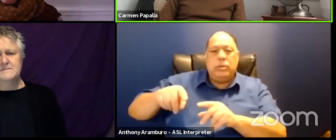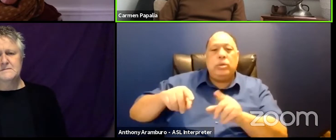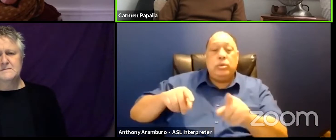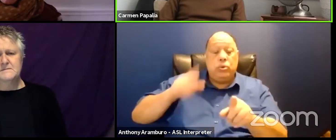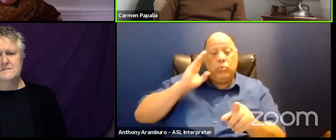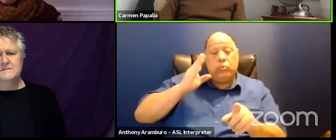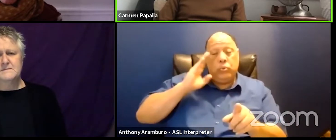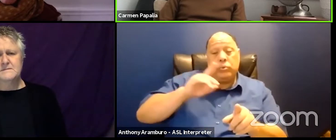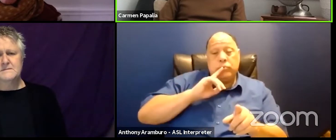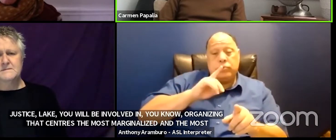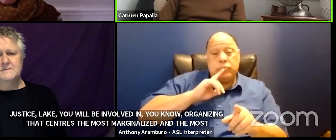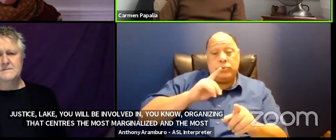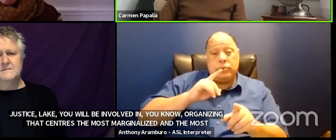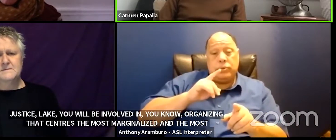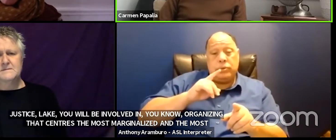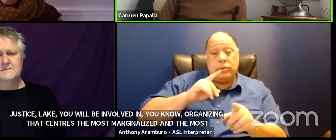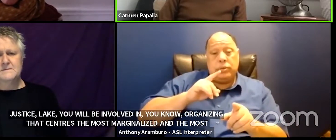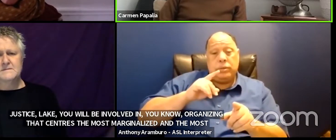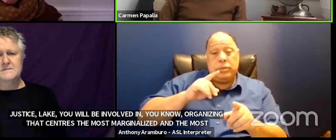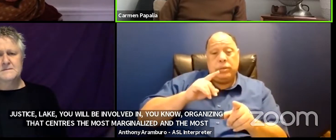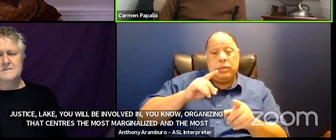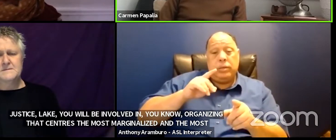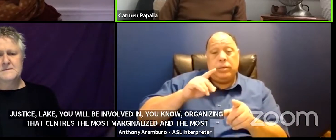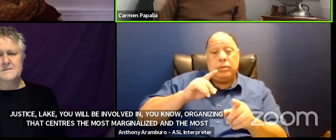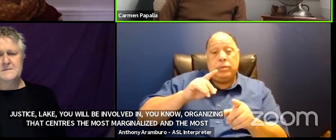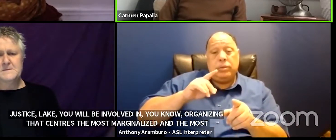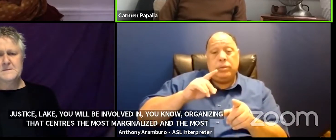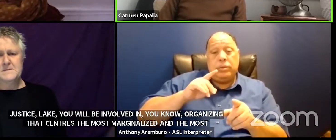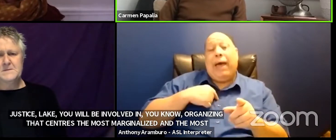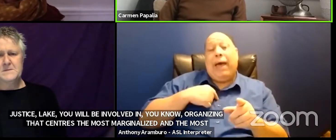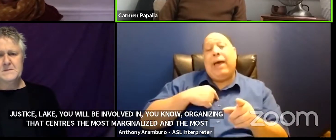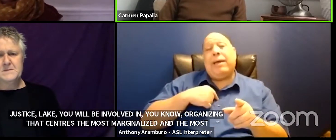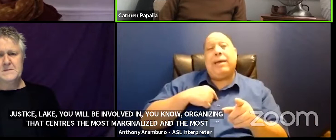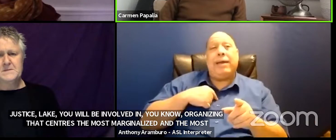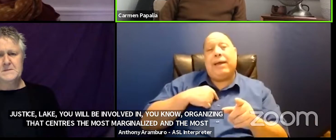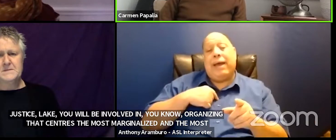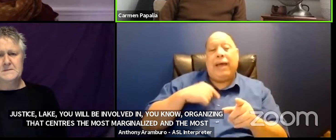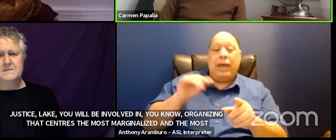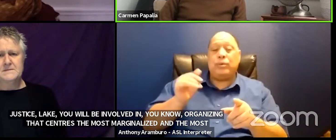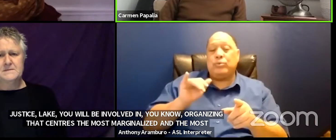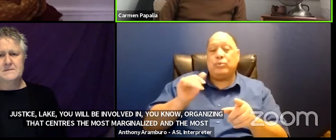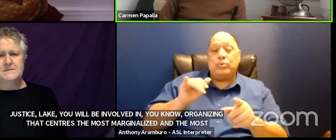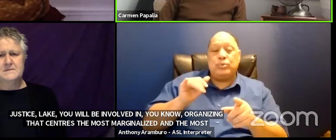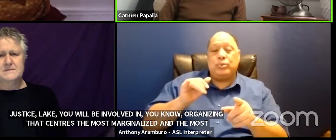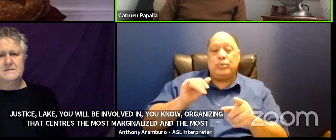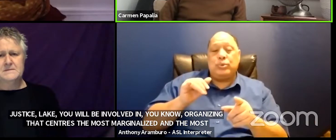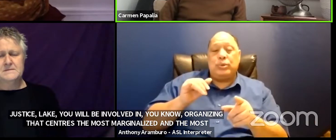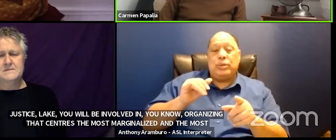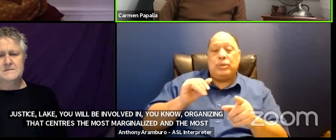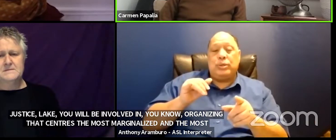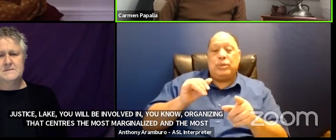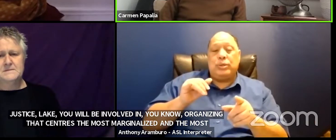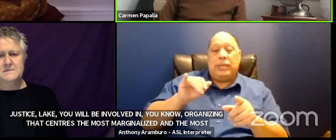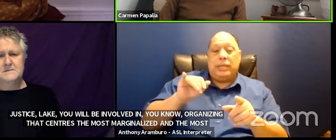you know, right, you'll be I too, like, you know, it is devastating.